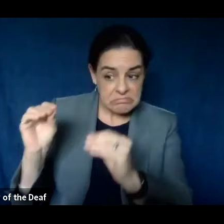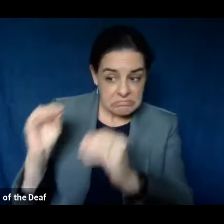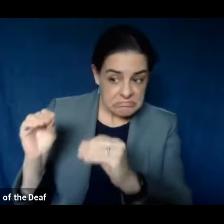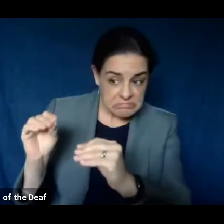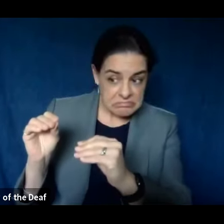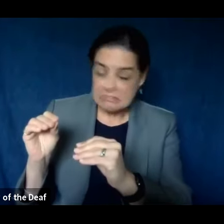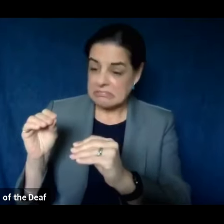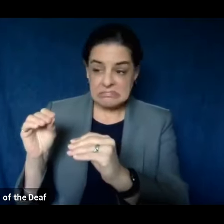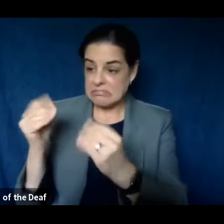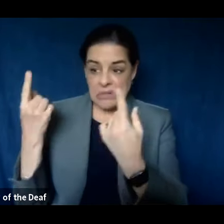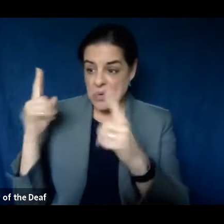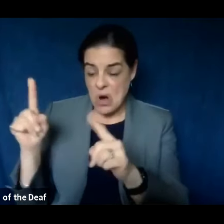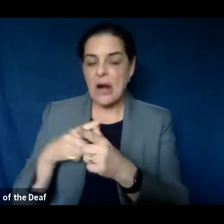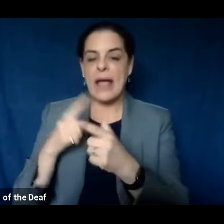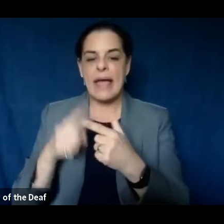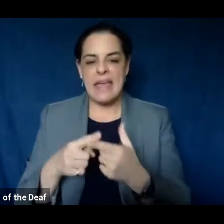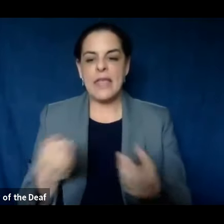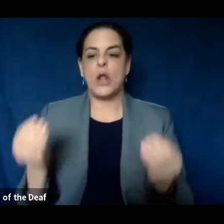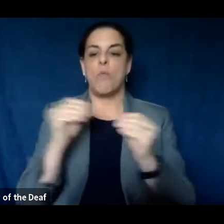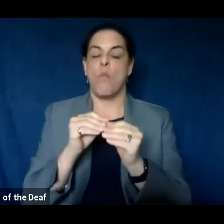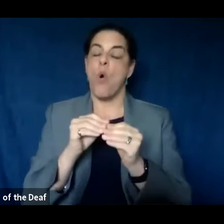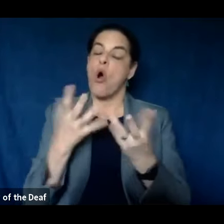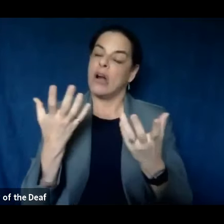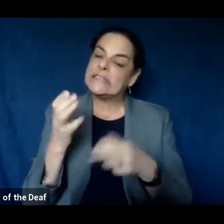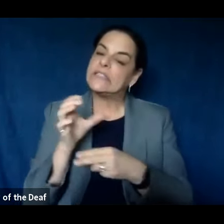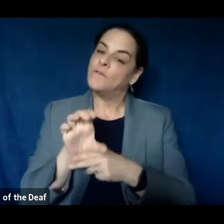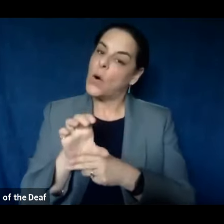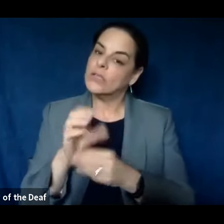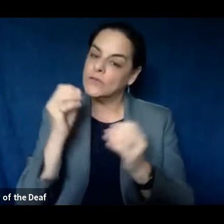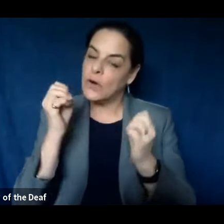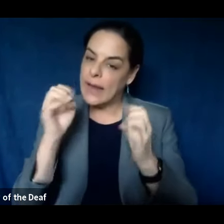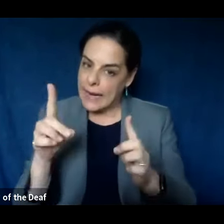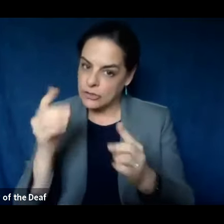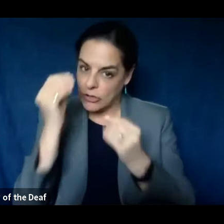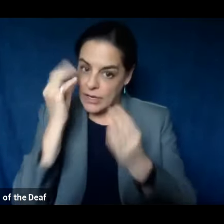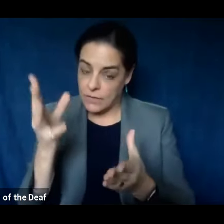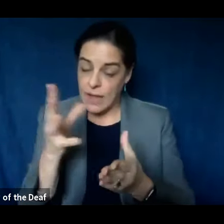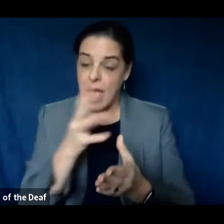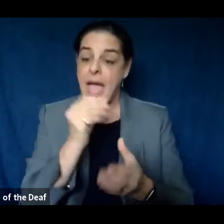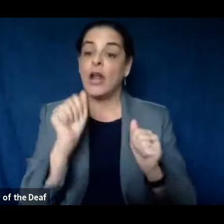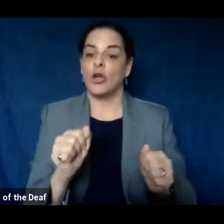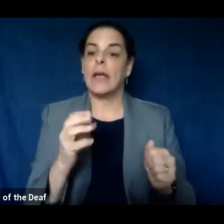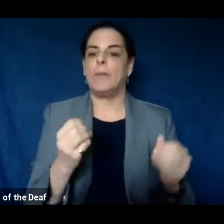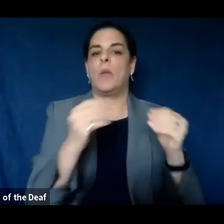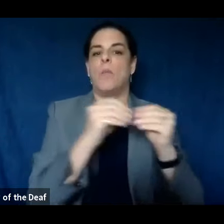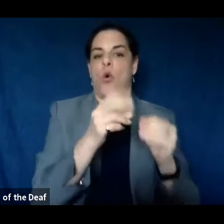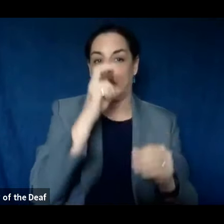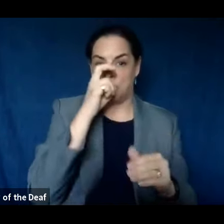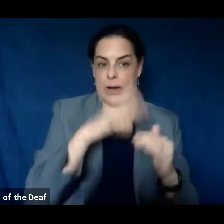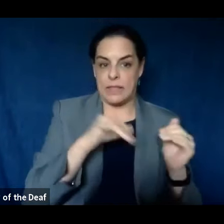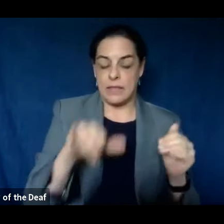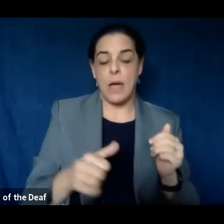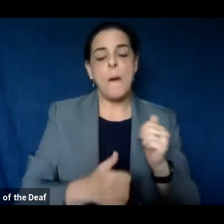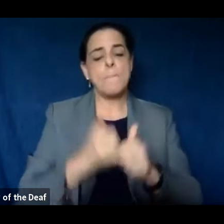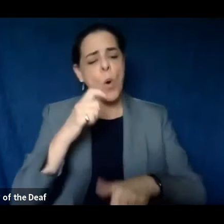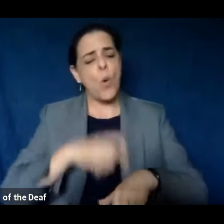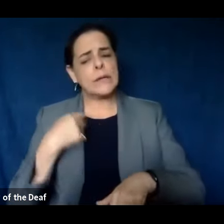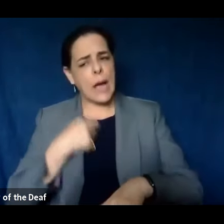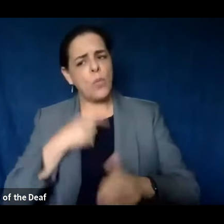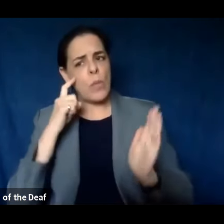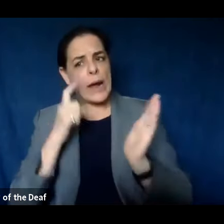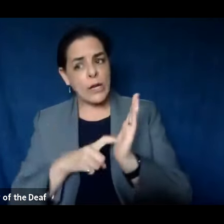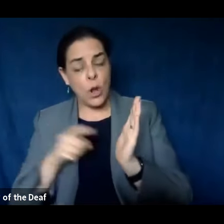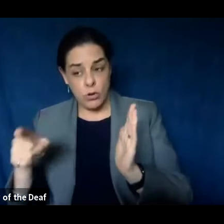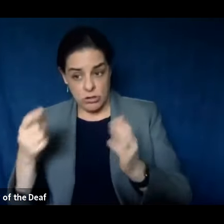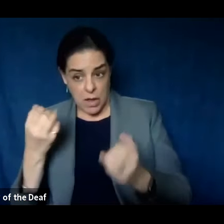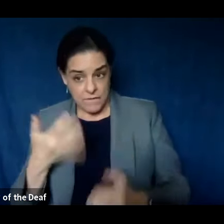up to a little more forceful education and information, and it can even go further than that. We usually find that people comply once they